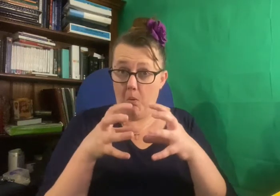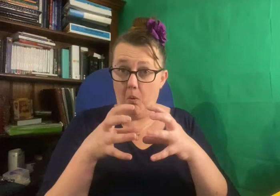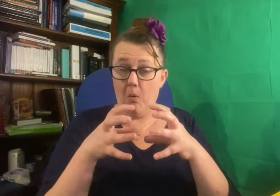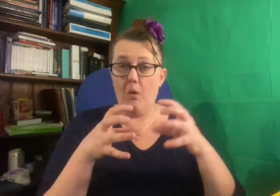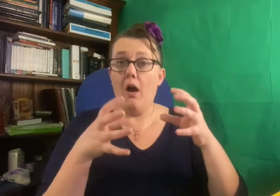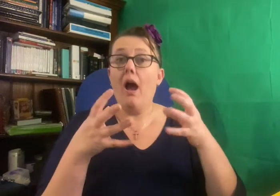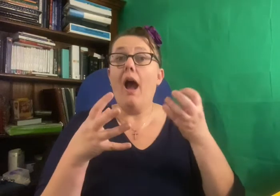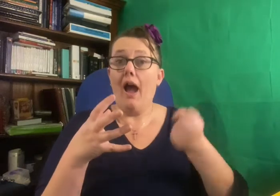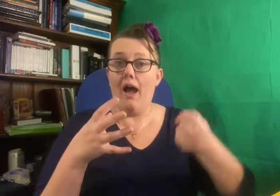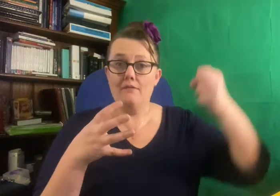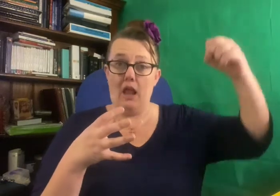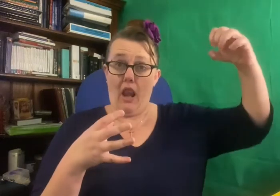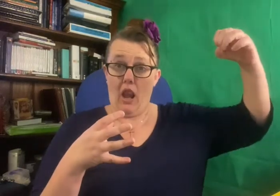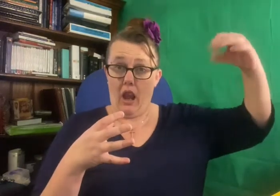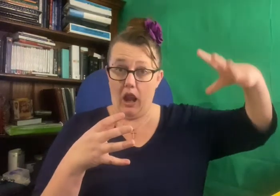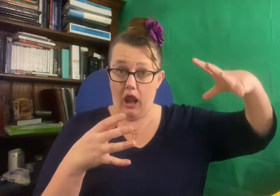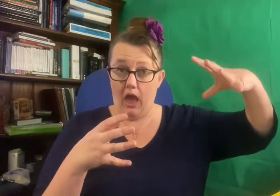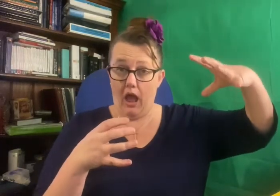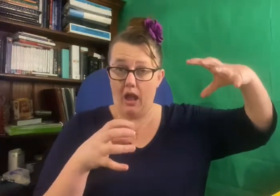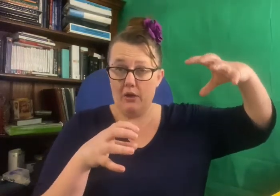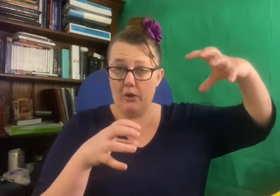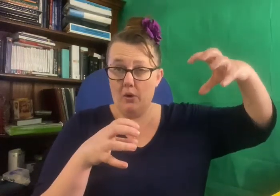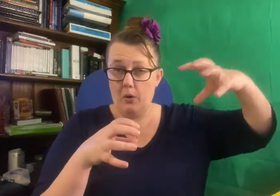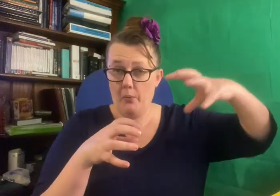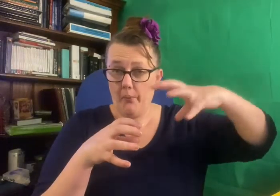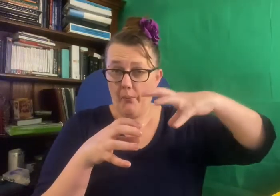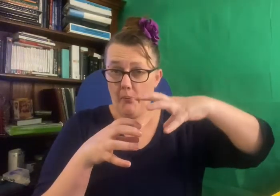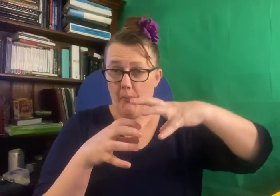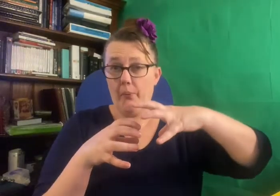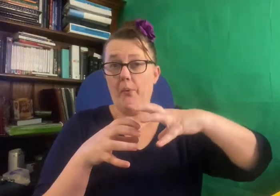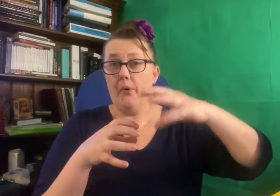Okay, we'll have a ball and we'll have a light.